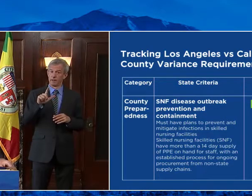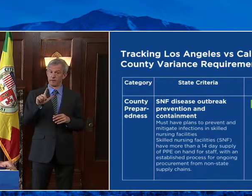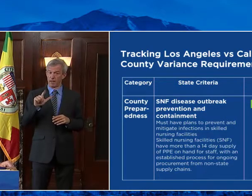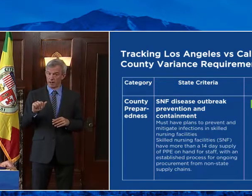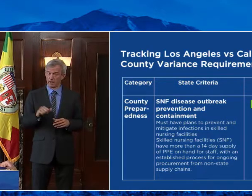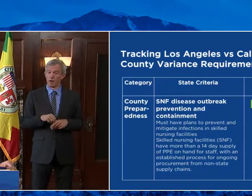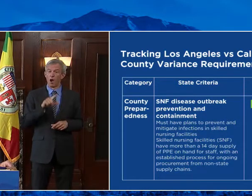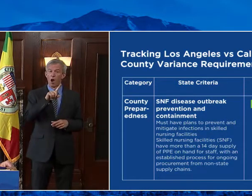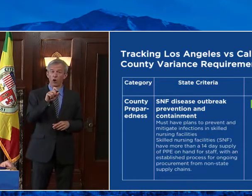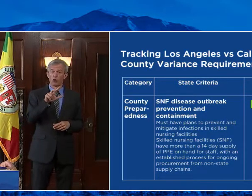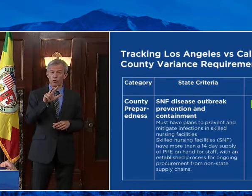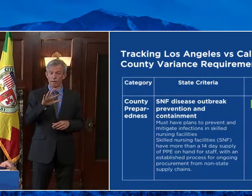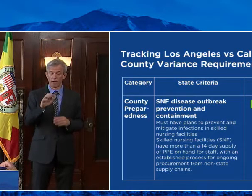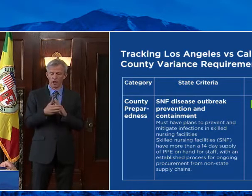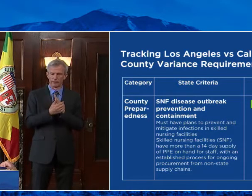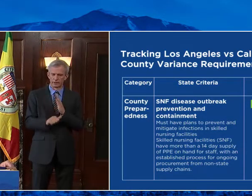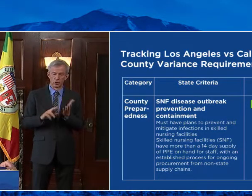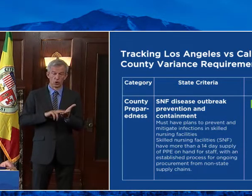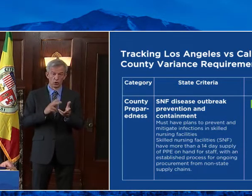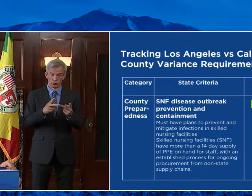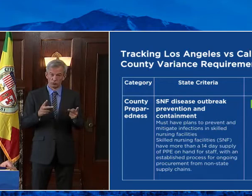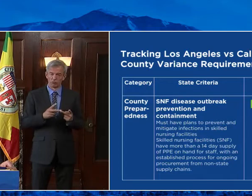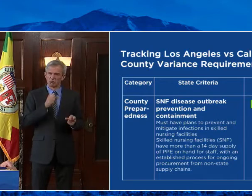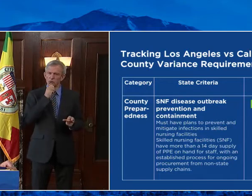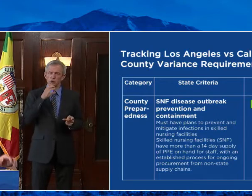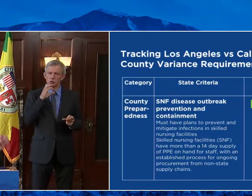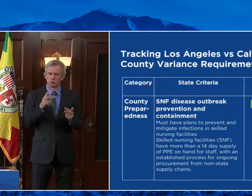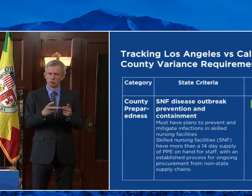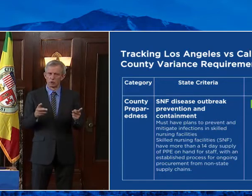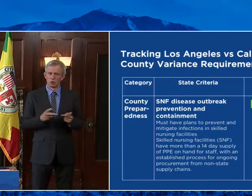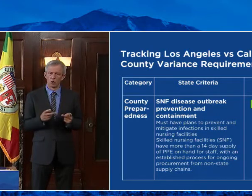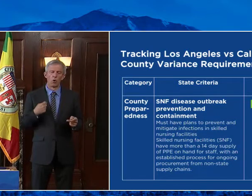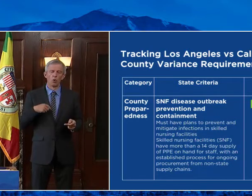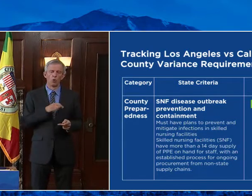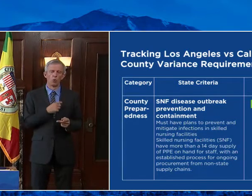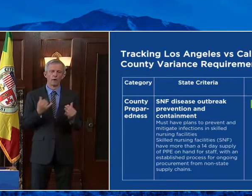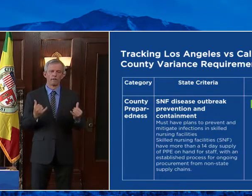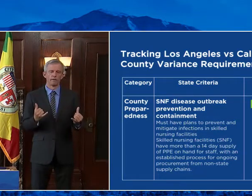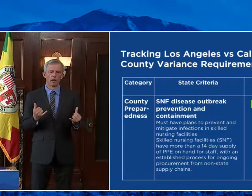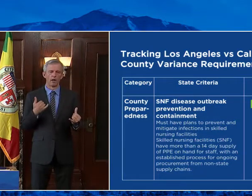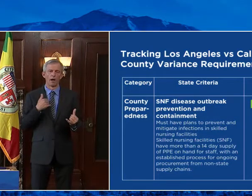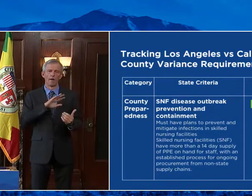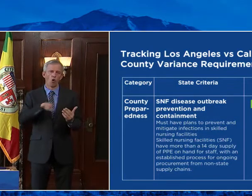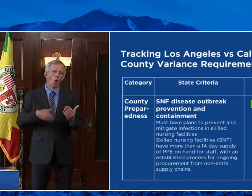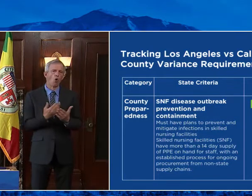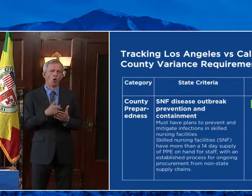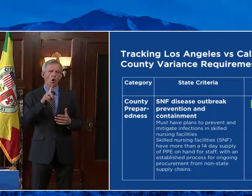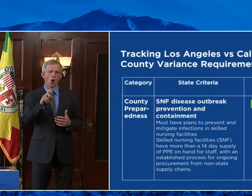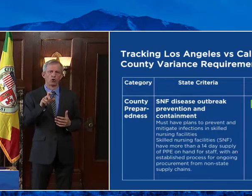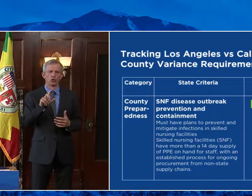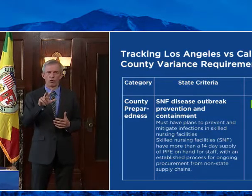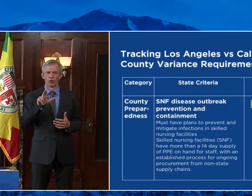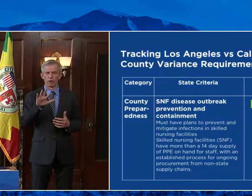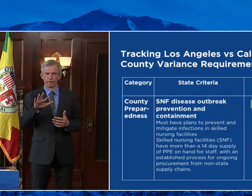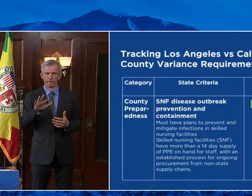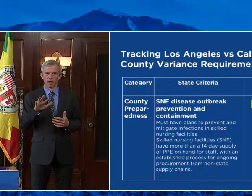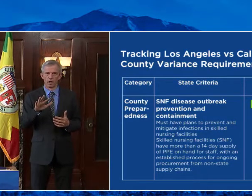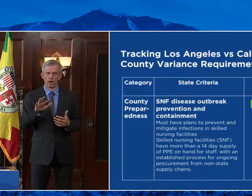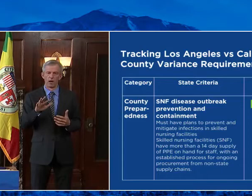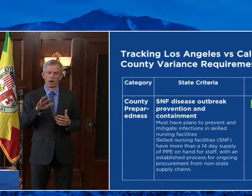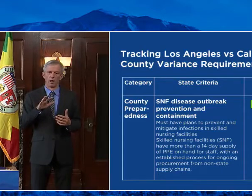nursing facilities where seniors live, we have now gotten all 135 into a program where we're